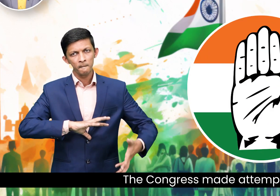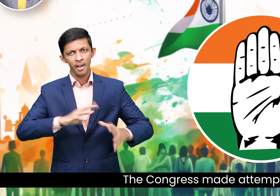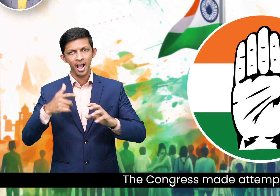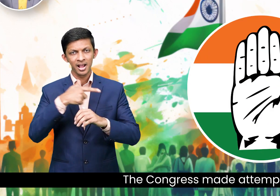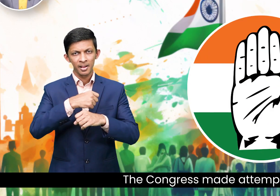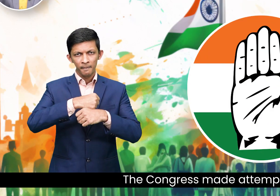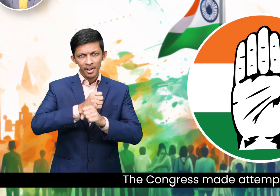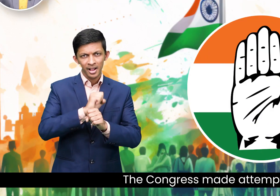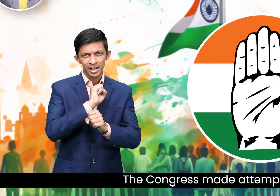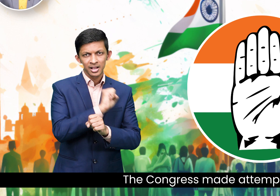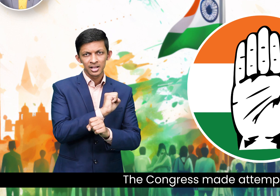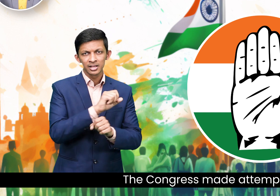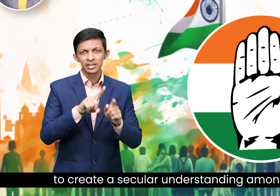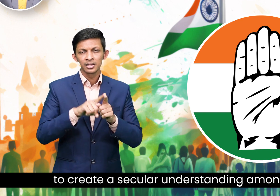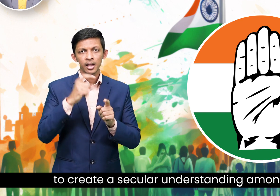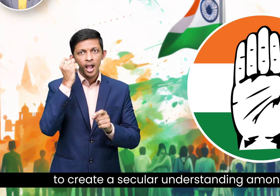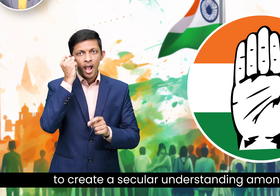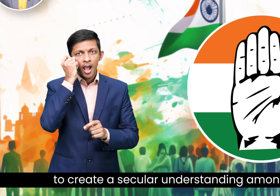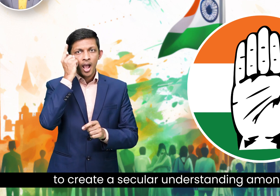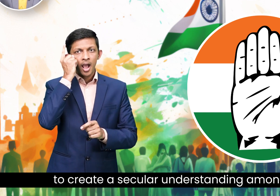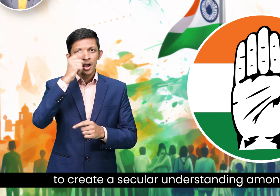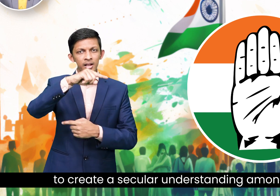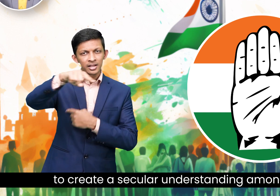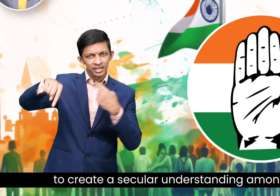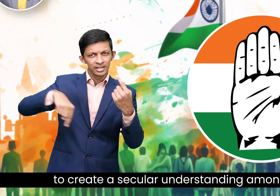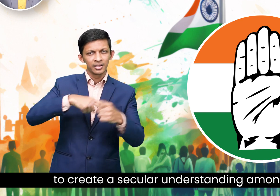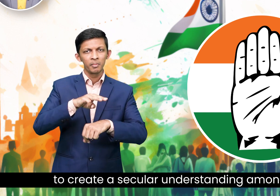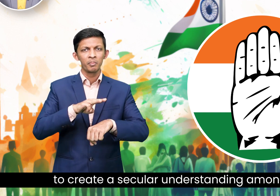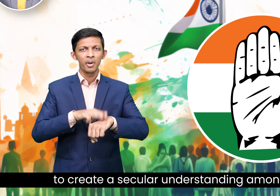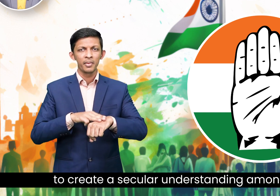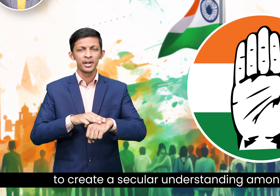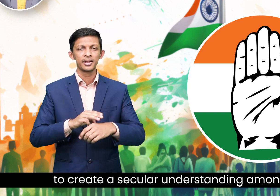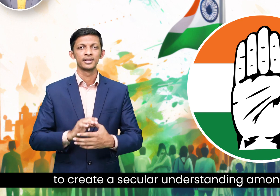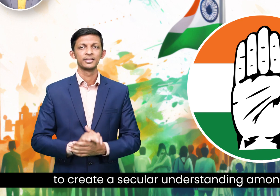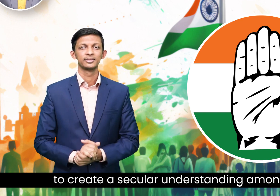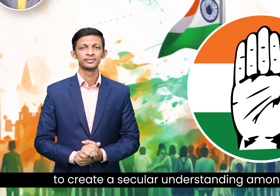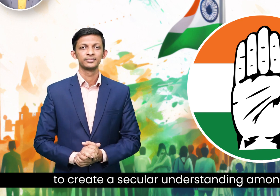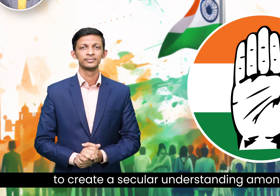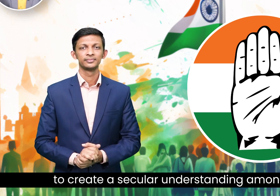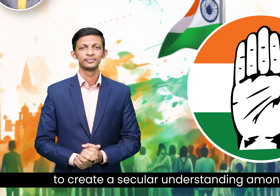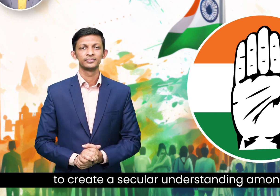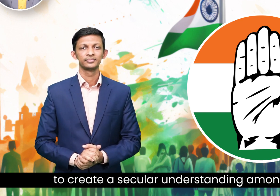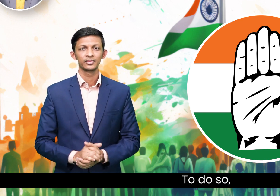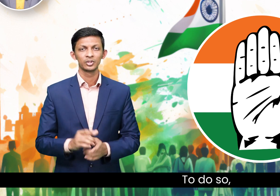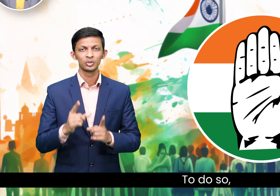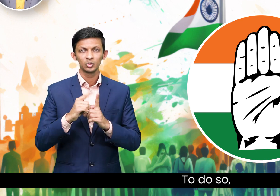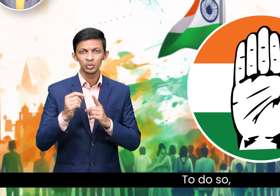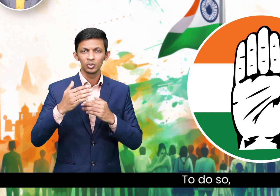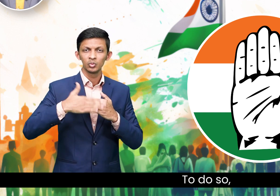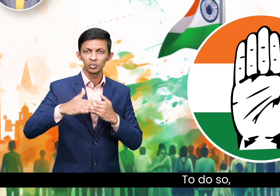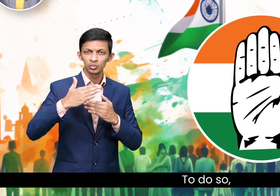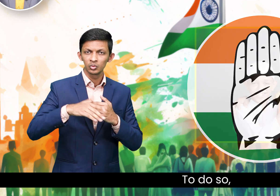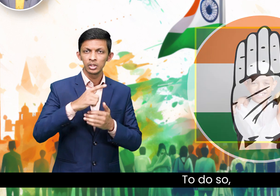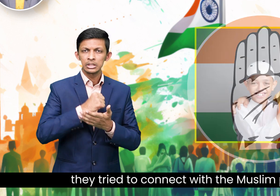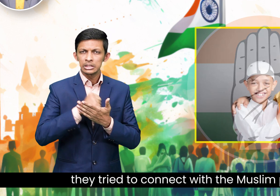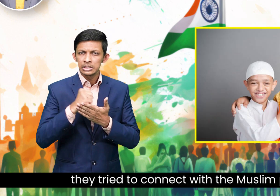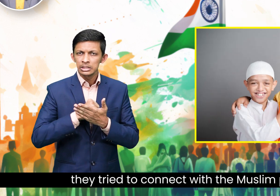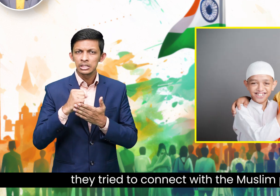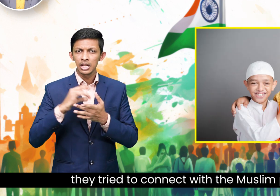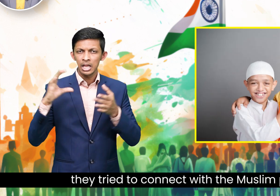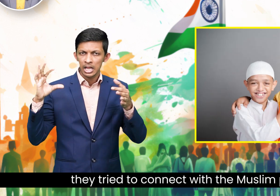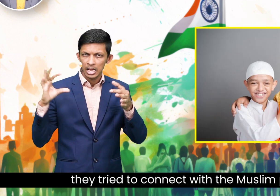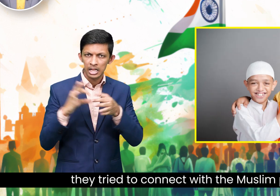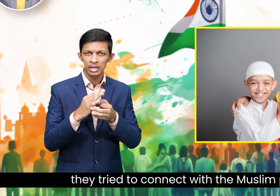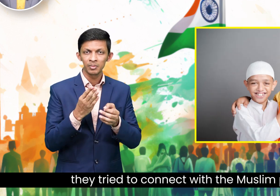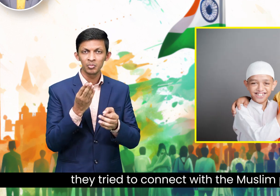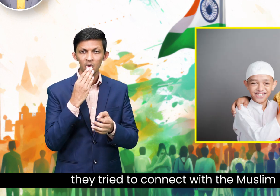The Congress made attempts to create a secular understanding among its members. To do so, they